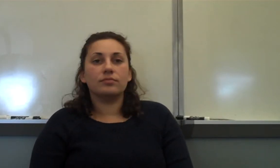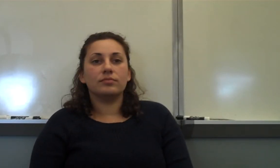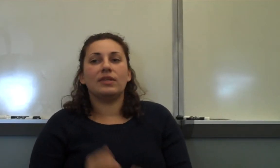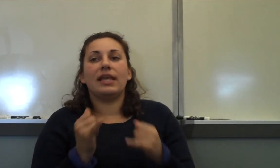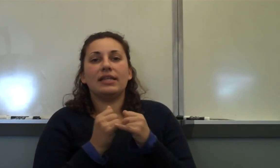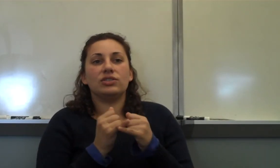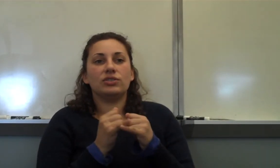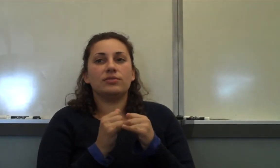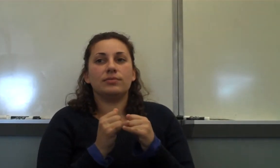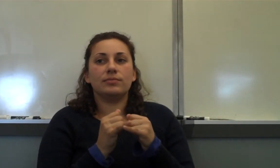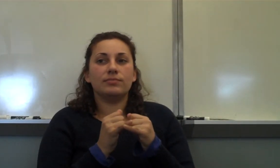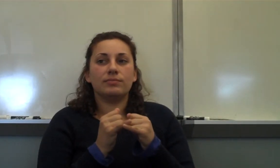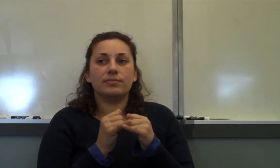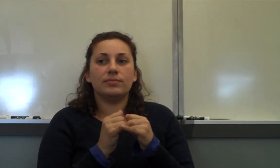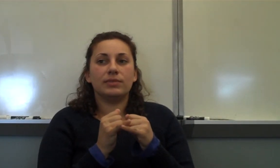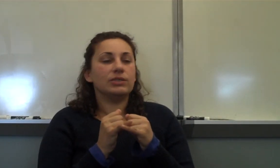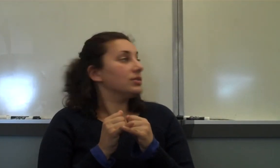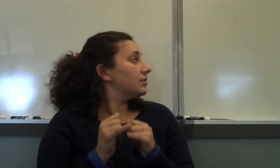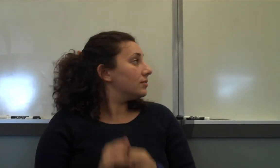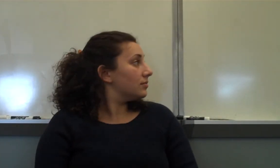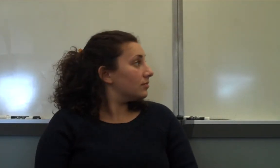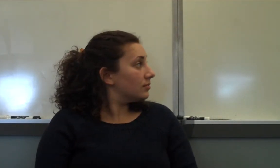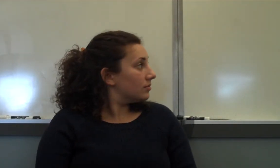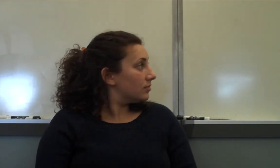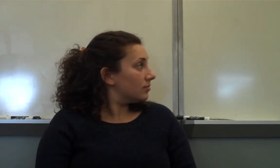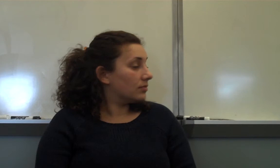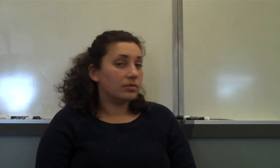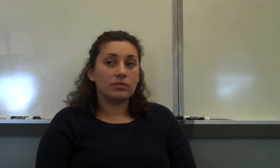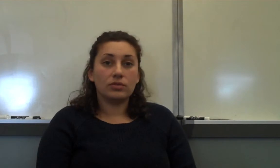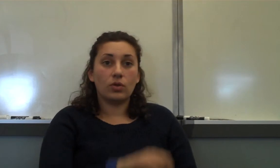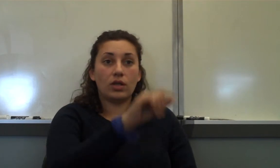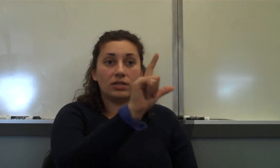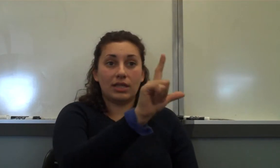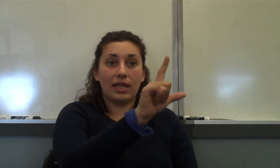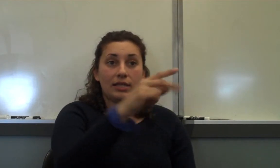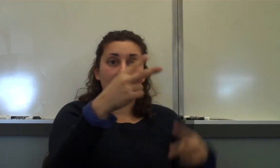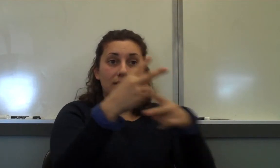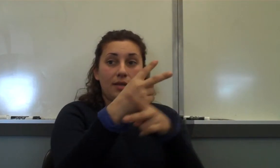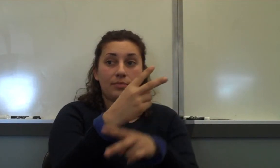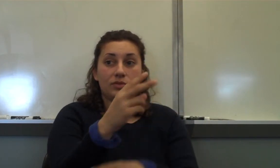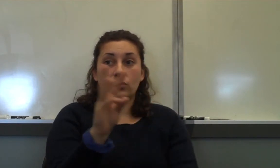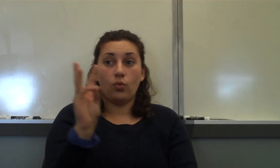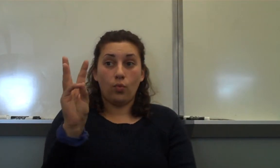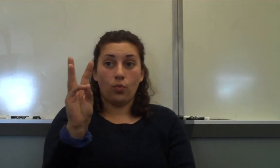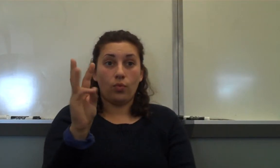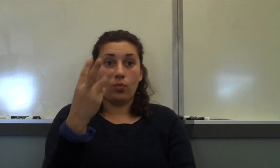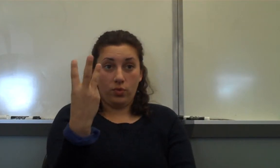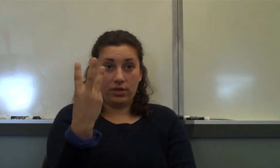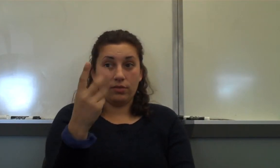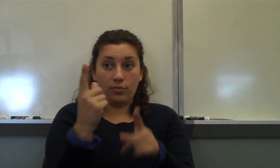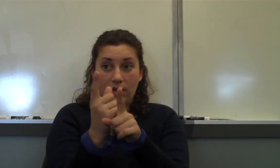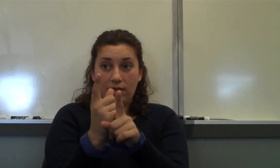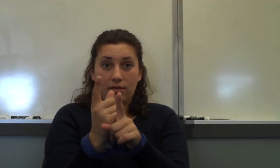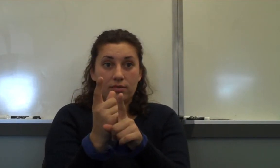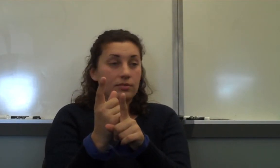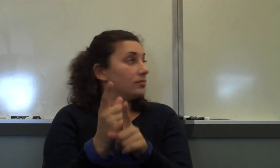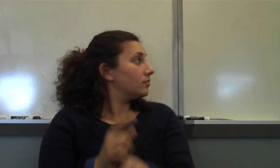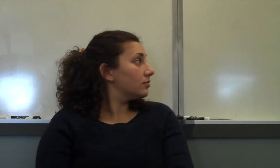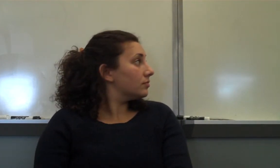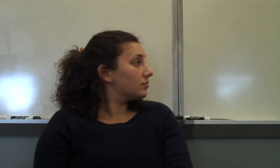Okay, so area is length times width, huh? This is the length. The longer side is always the length.